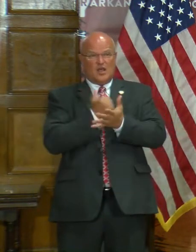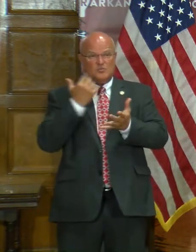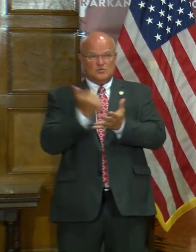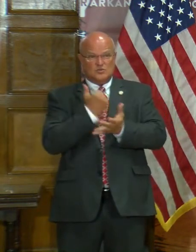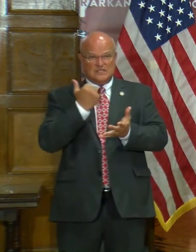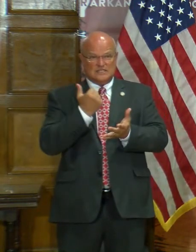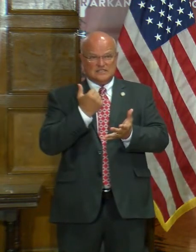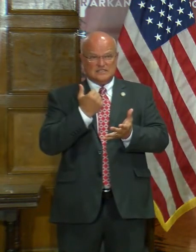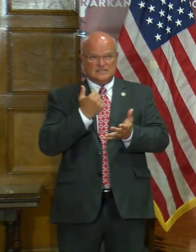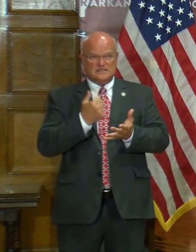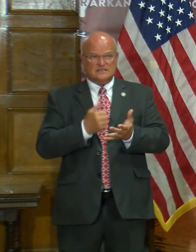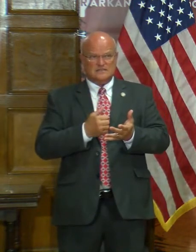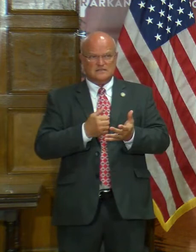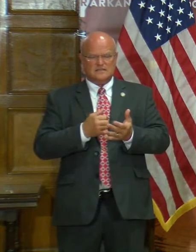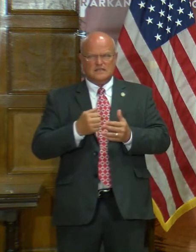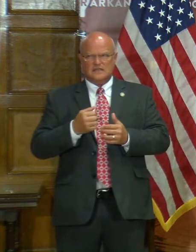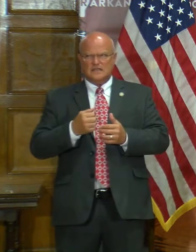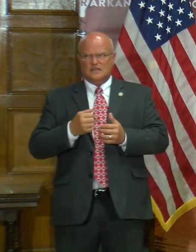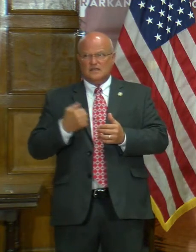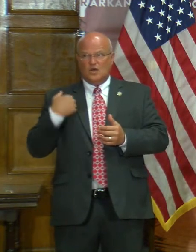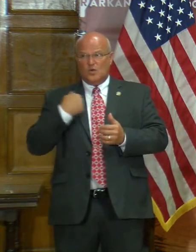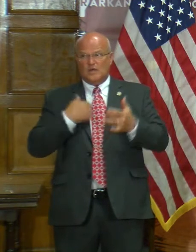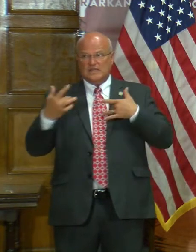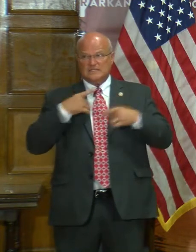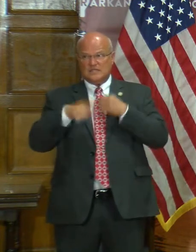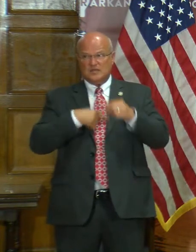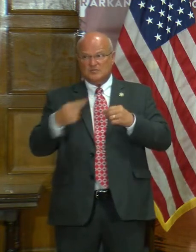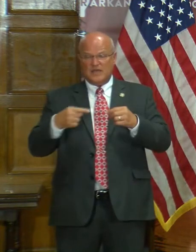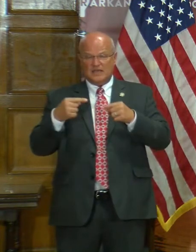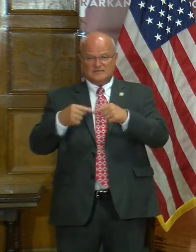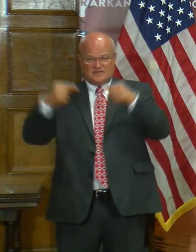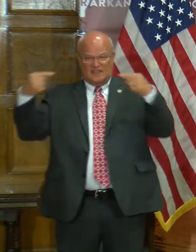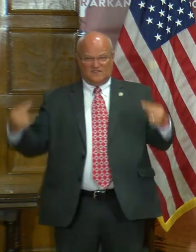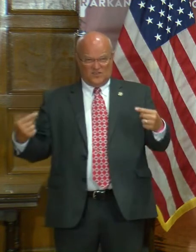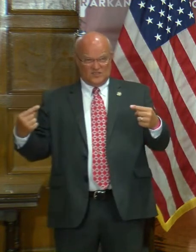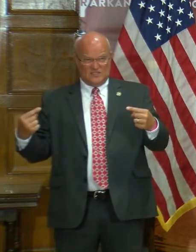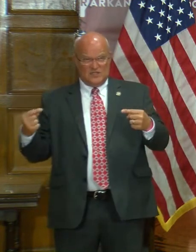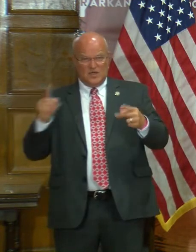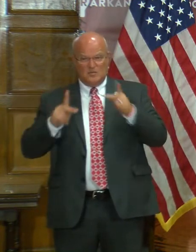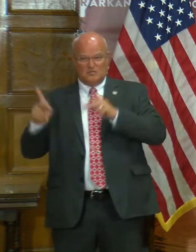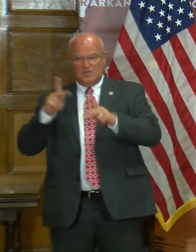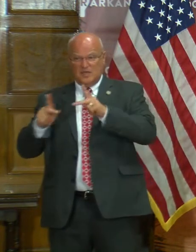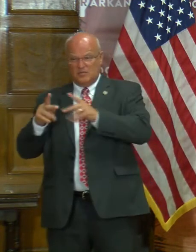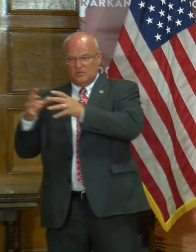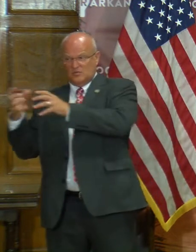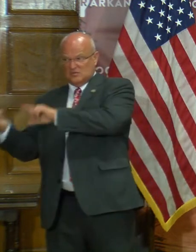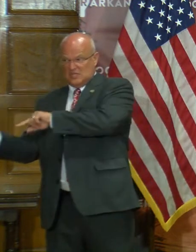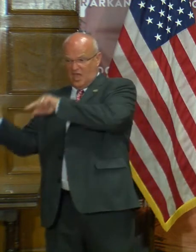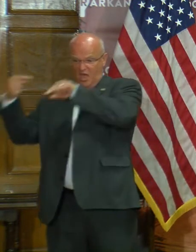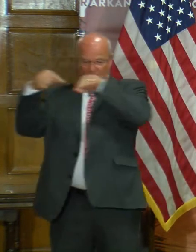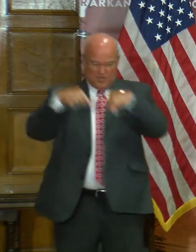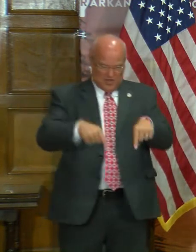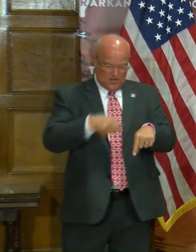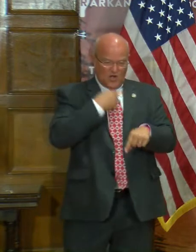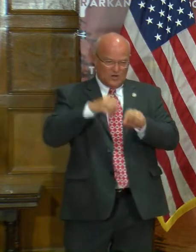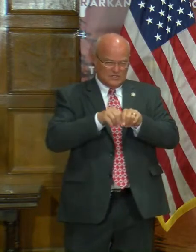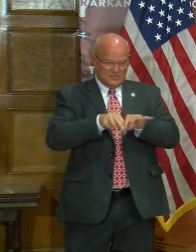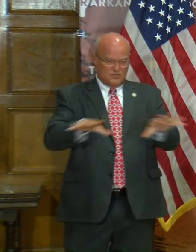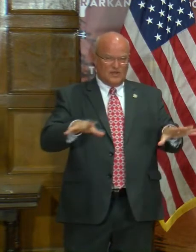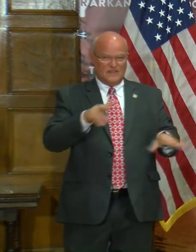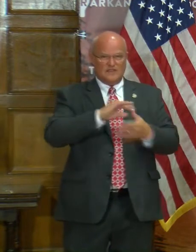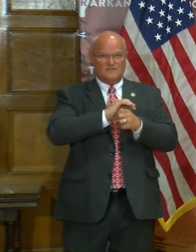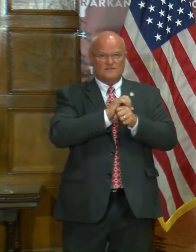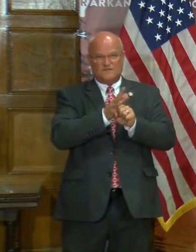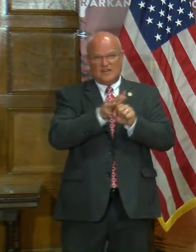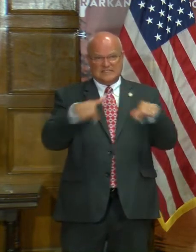opportunities? What was the last part? Are we worried about a vice versa scenario in which people come here and risk spreading the virus?